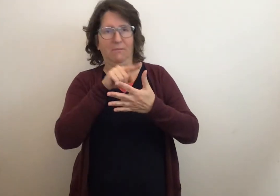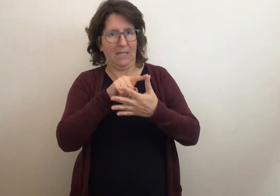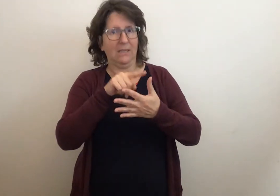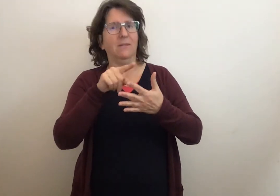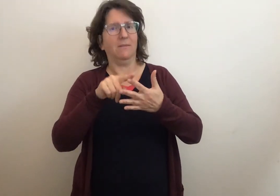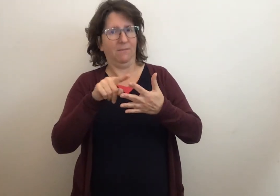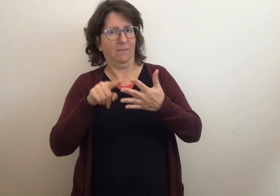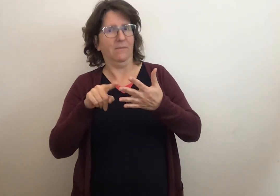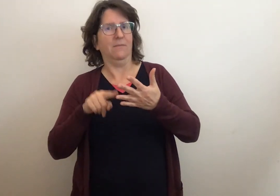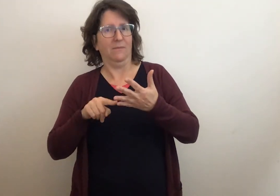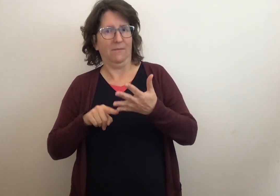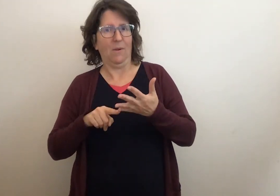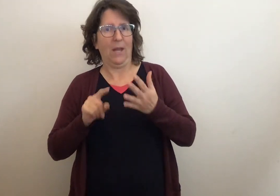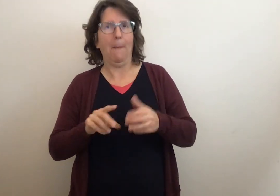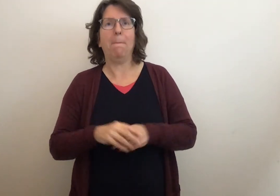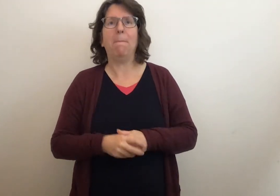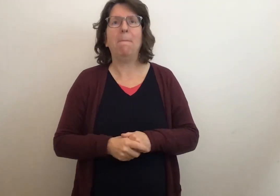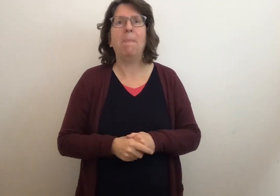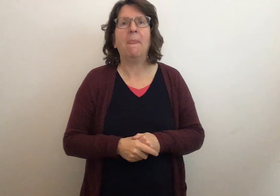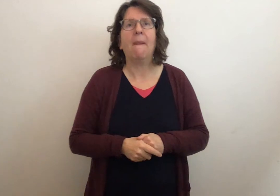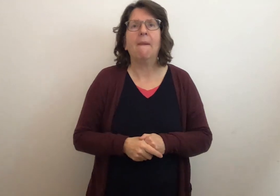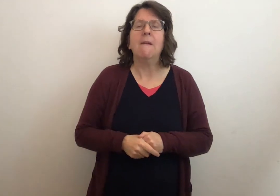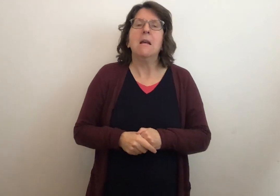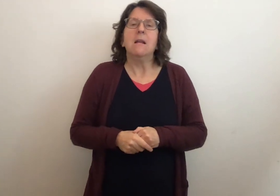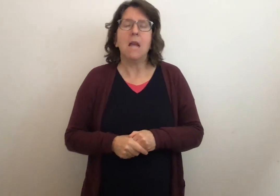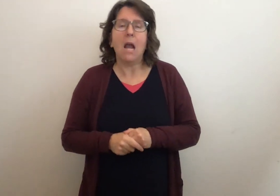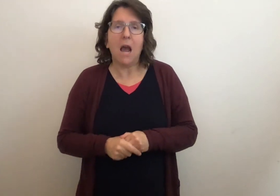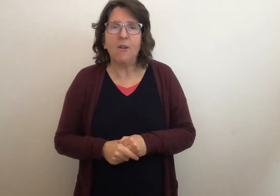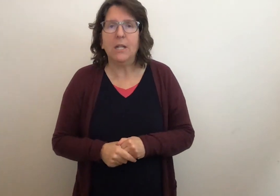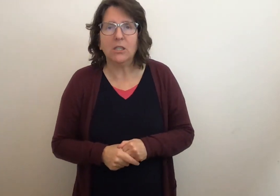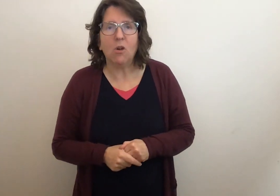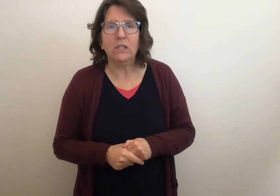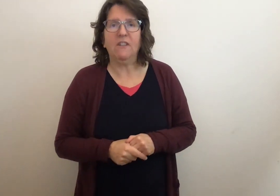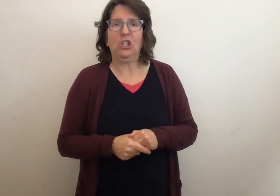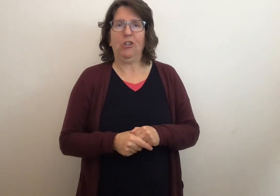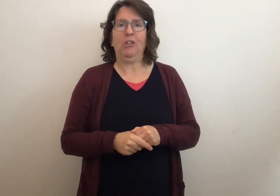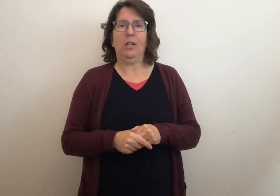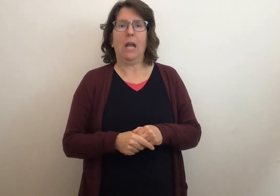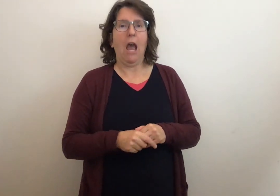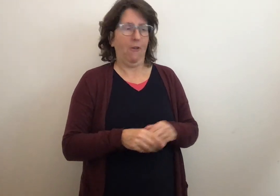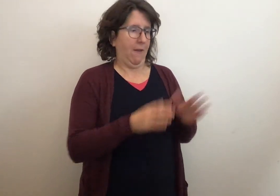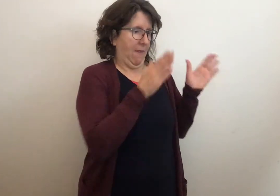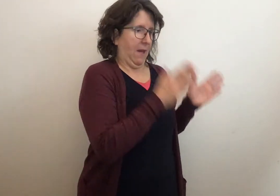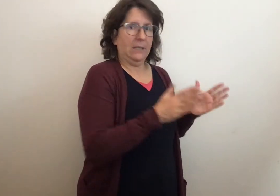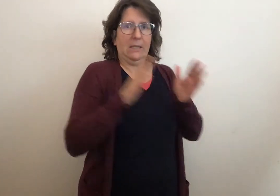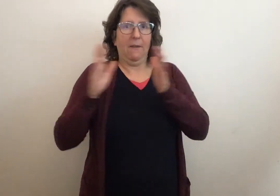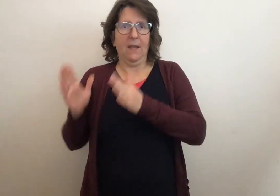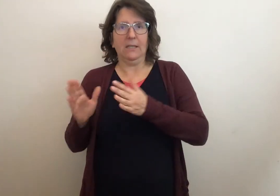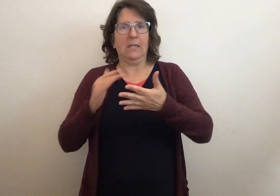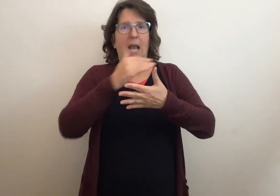look. Okay? Yeah, another discourse feature, other than this and this and